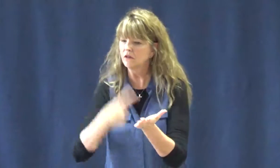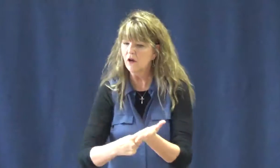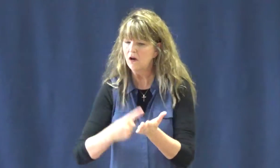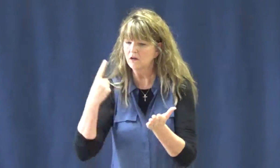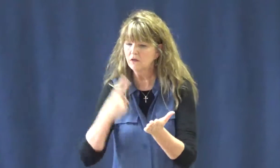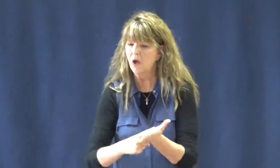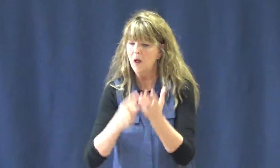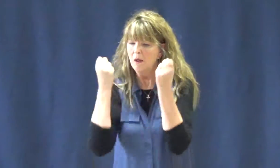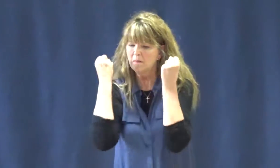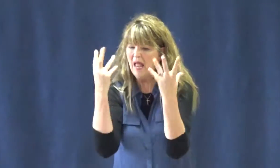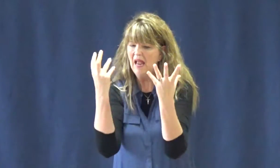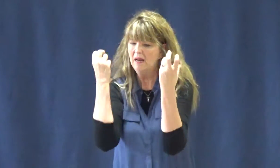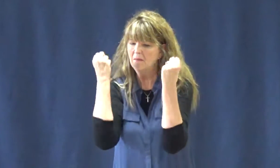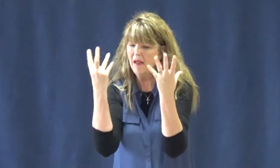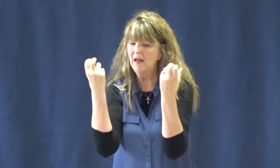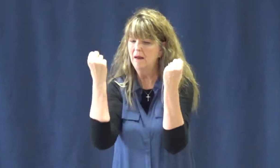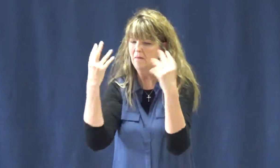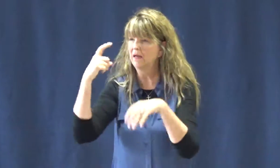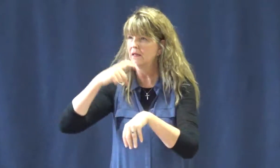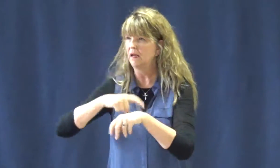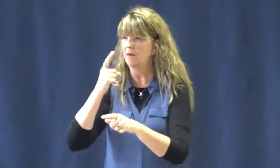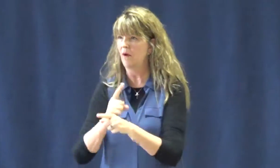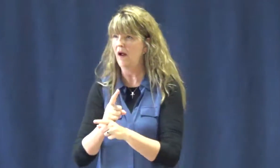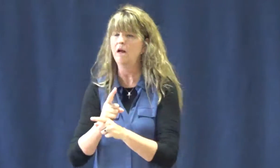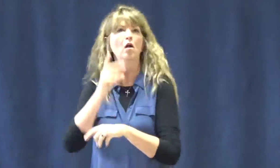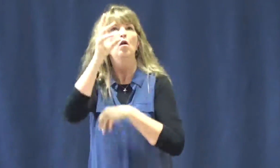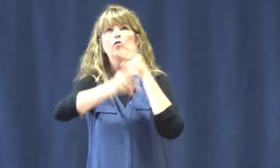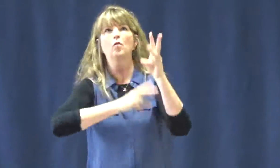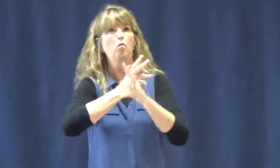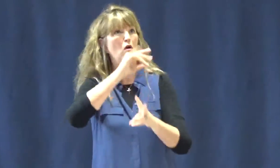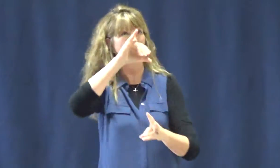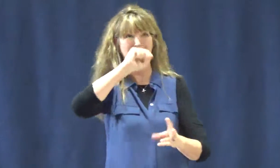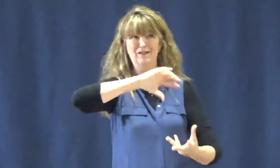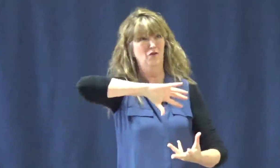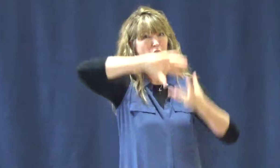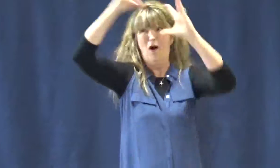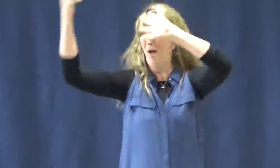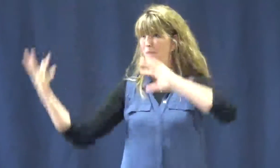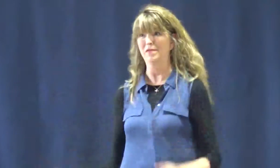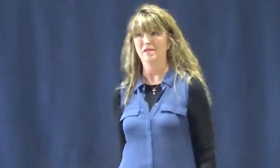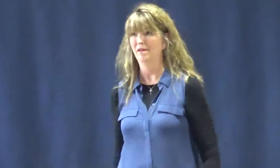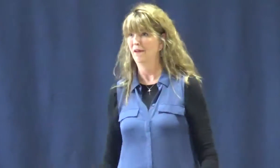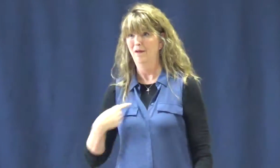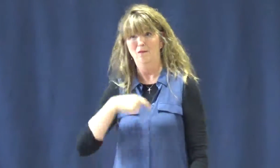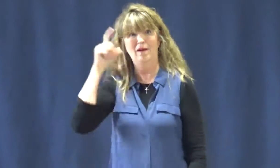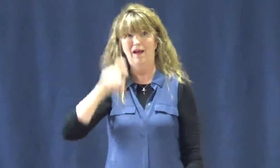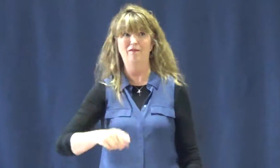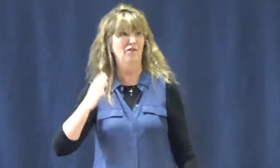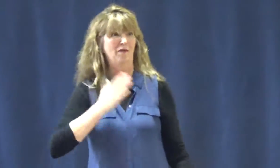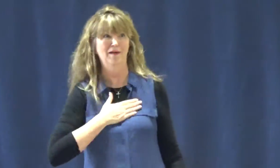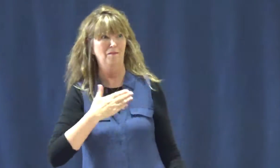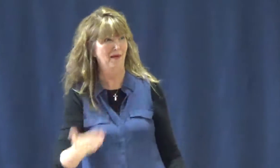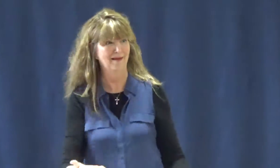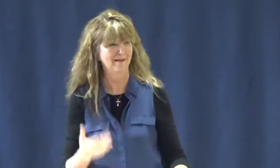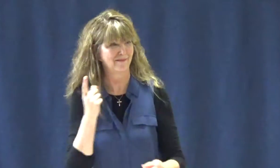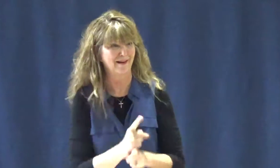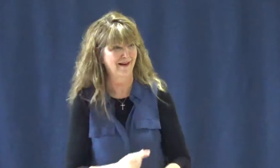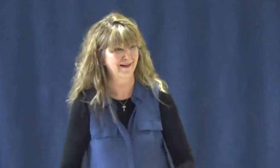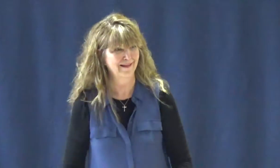Jesus talked repeatedly, several times, about how the world is corrupt. We have to